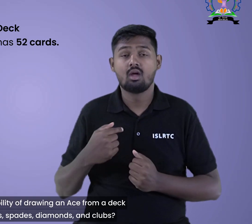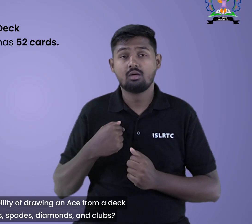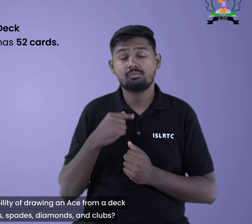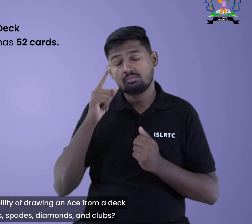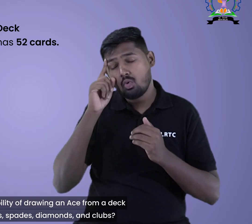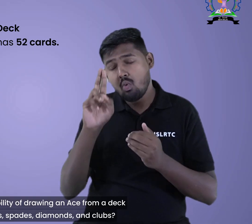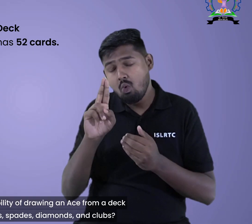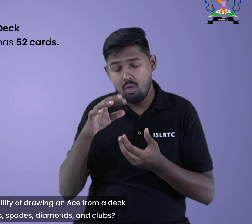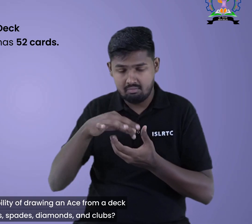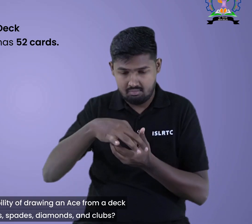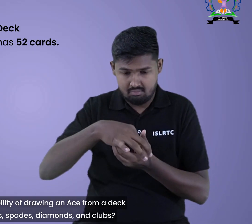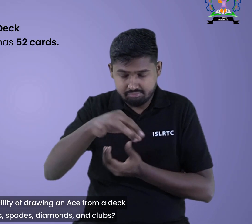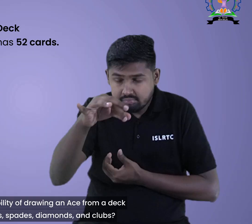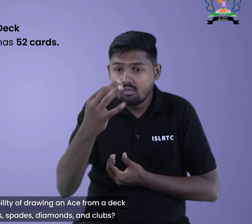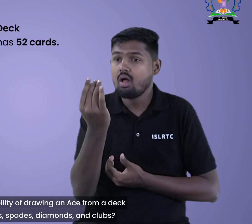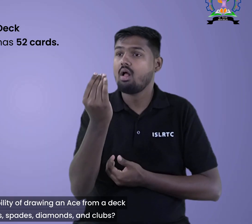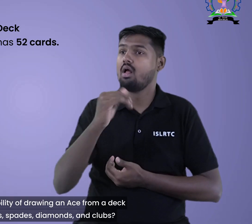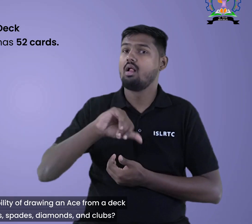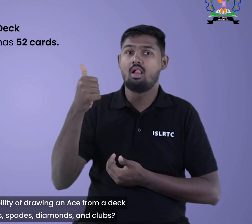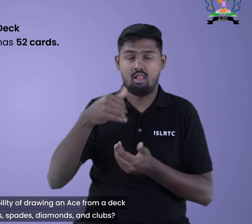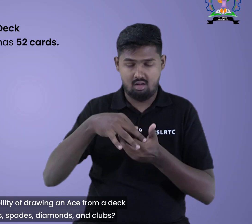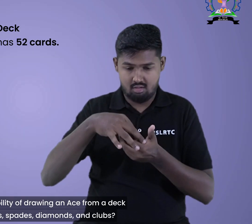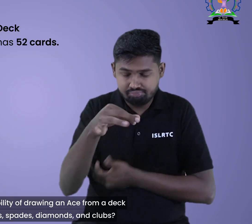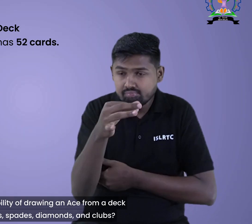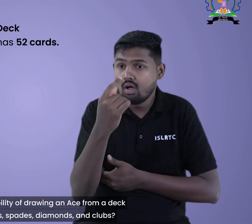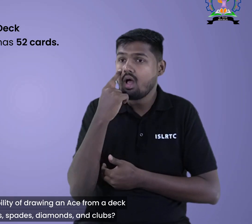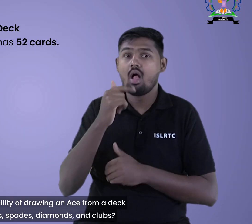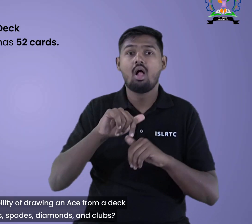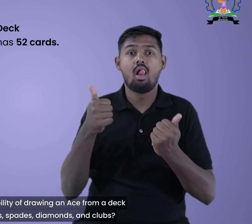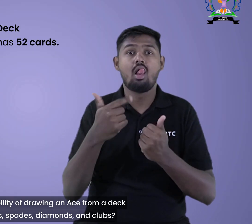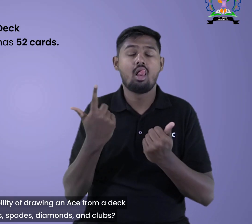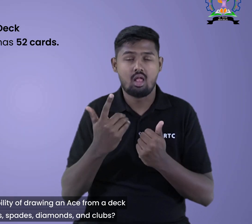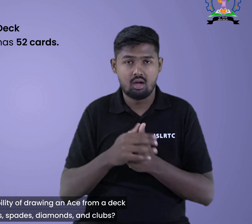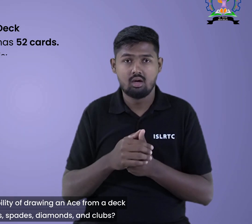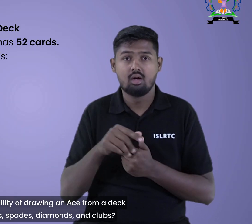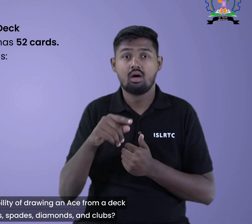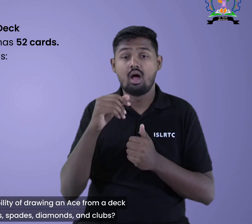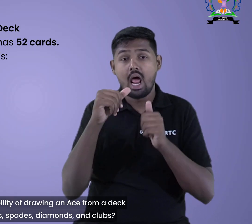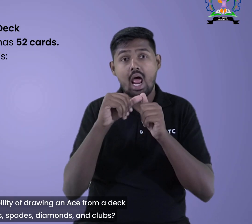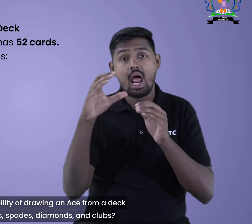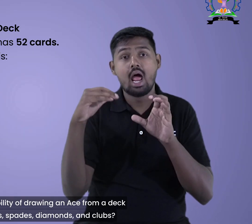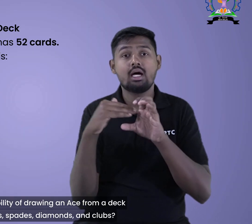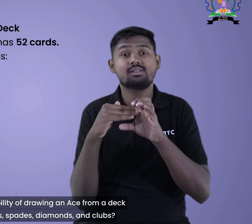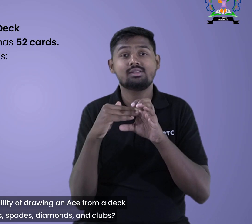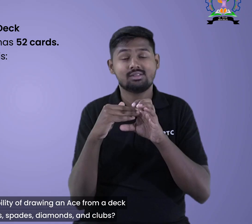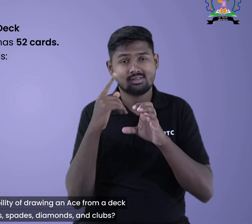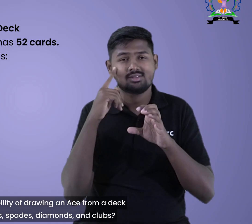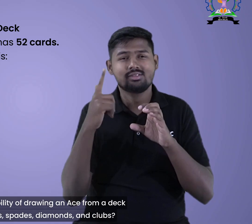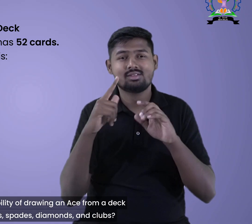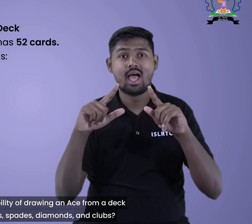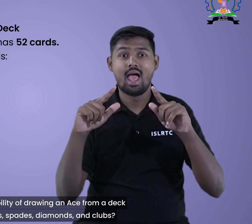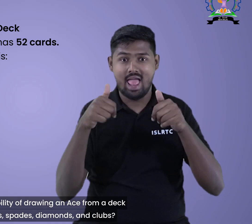What is the probability of drawing an ace from a deck of aces of hearts, spades, diamonds, and clubs?